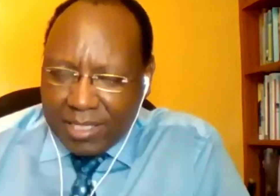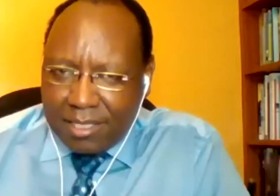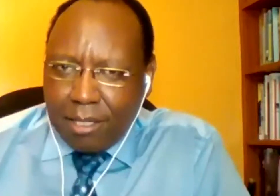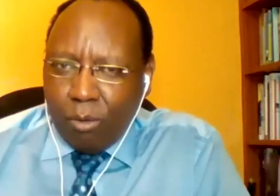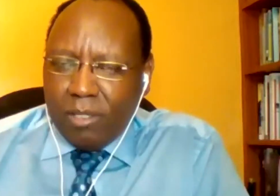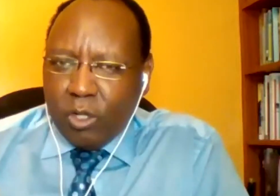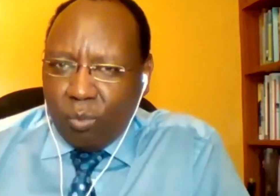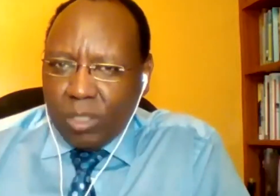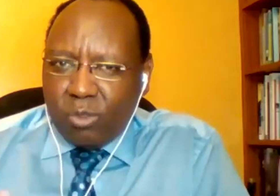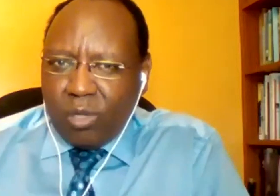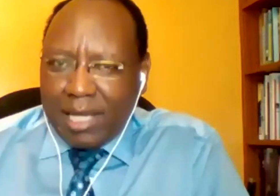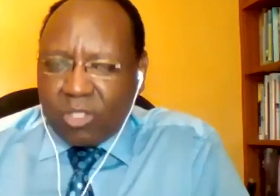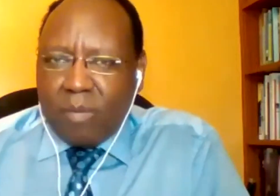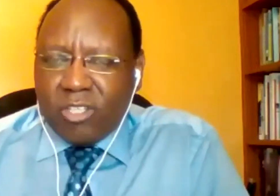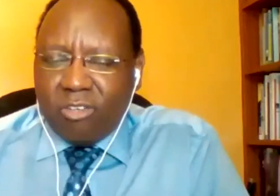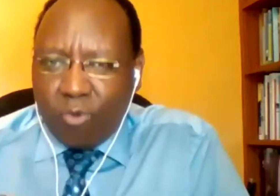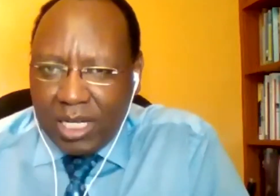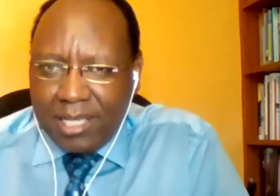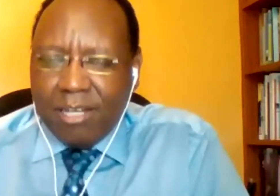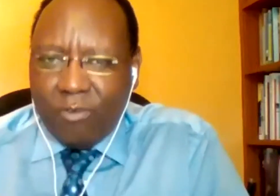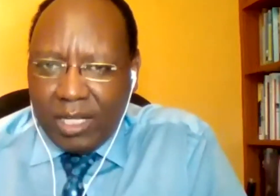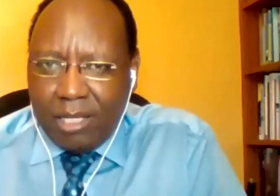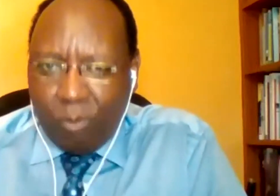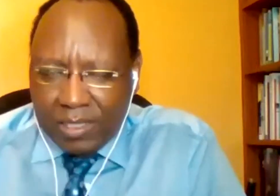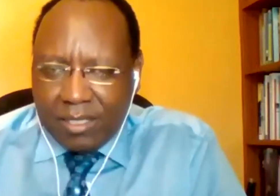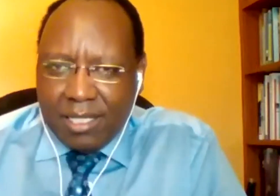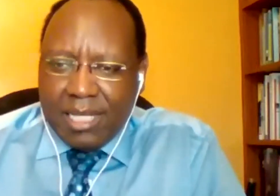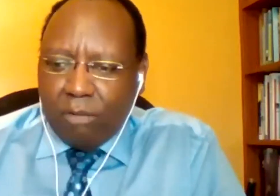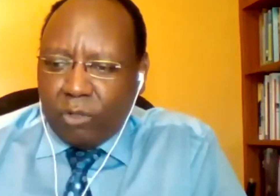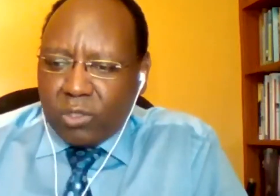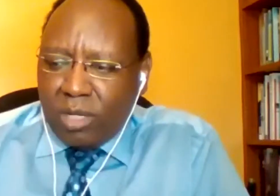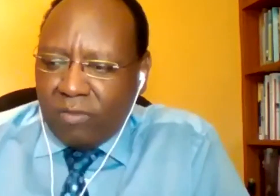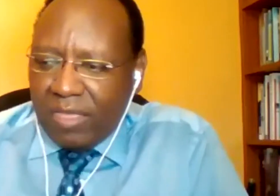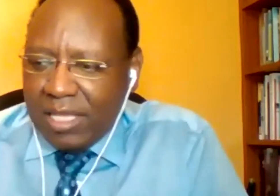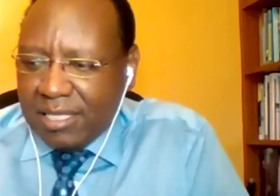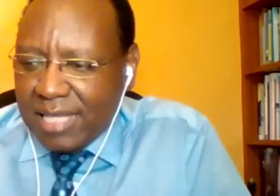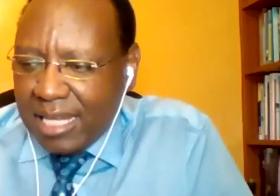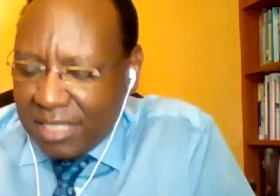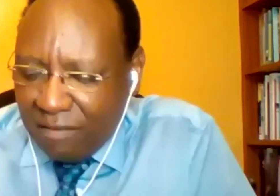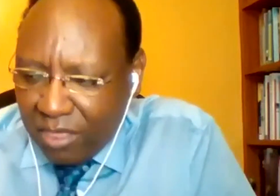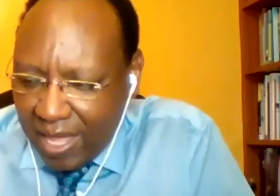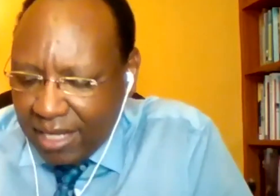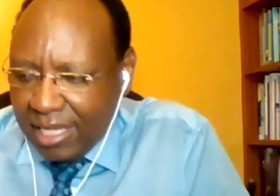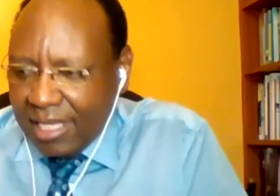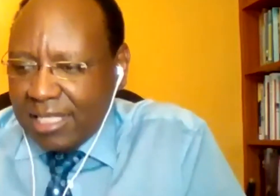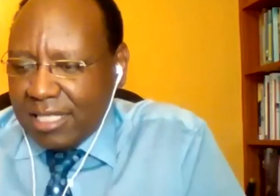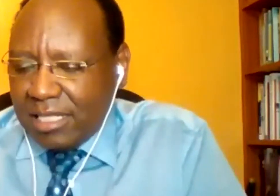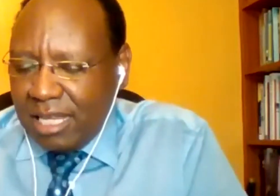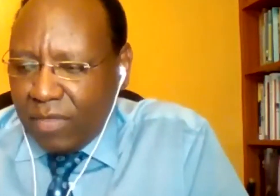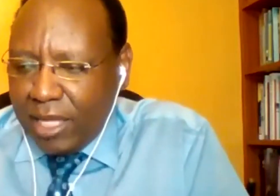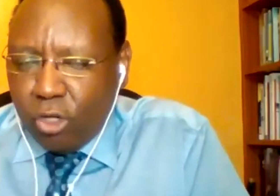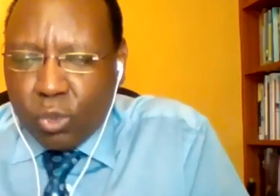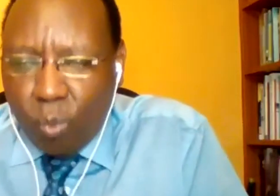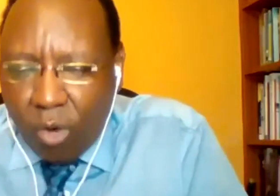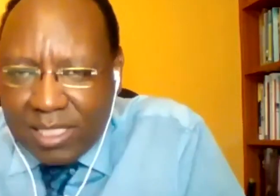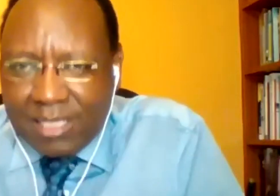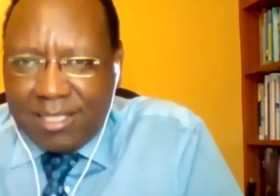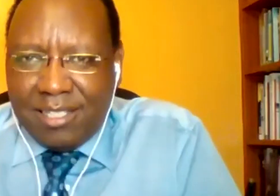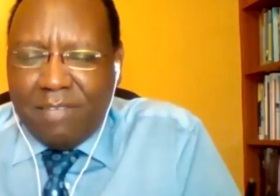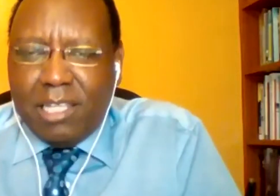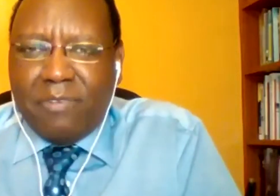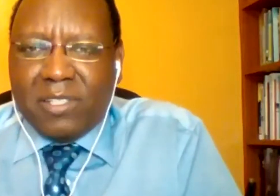passion for what they do. But also oftentimes you wonder what's happening. You are putting